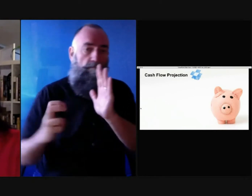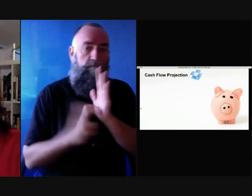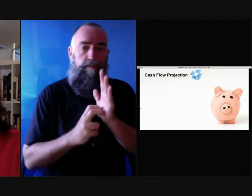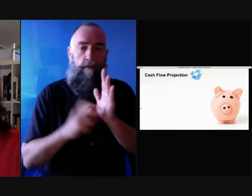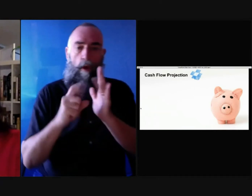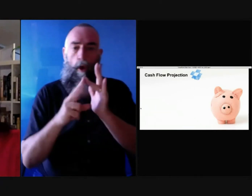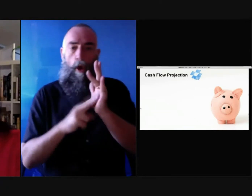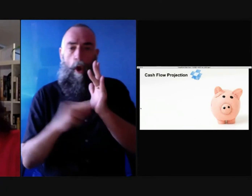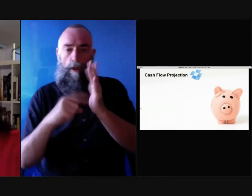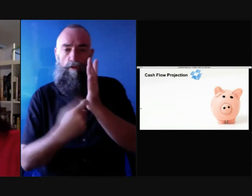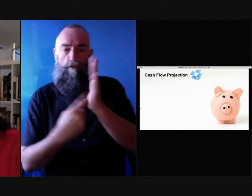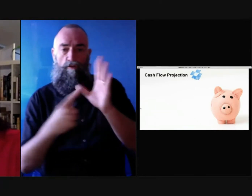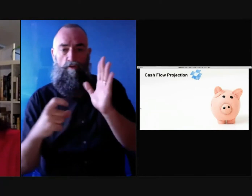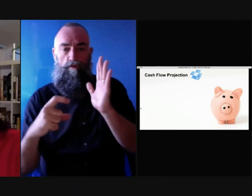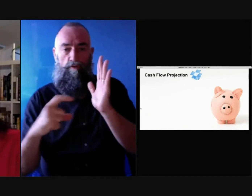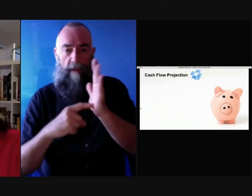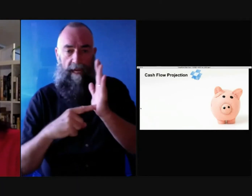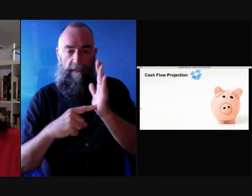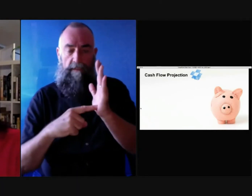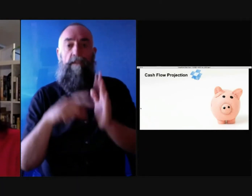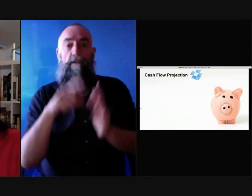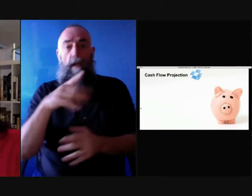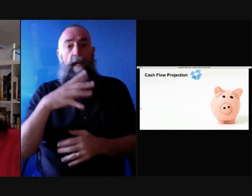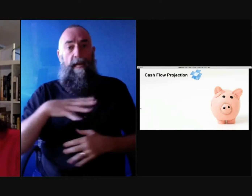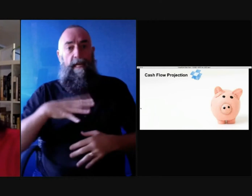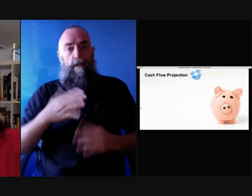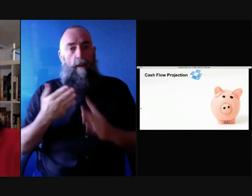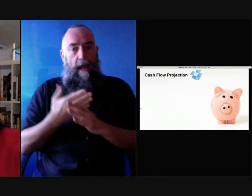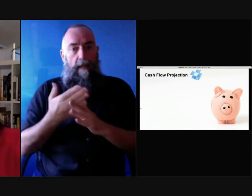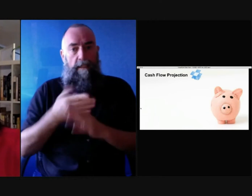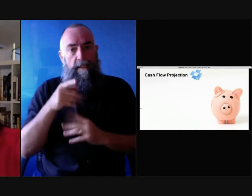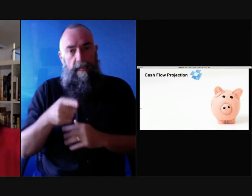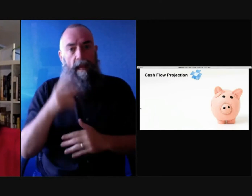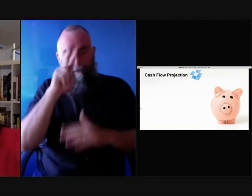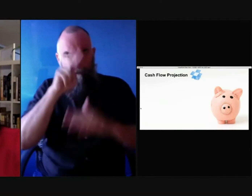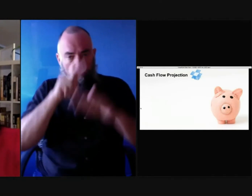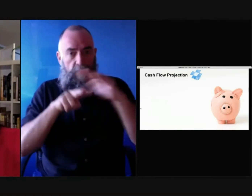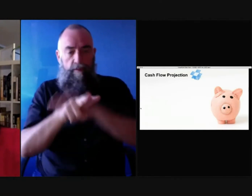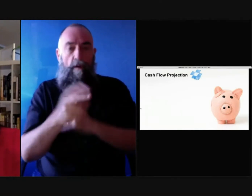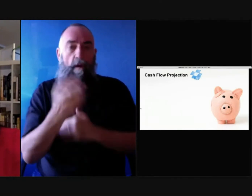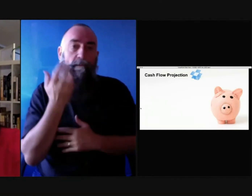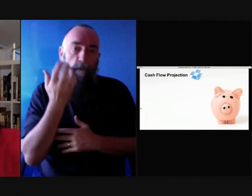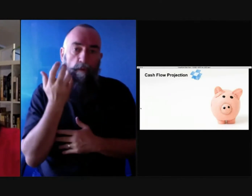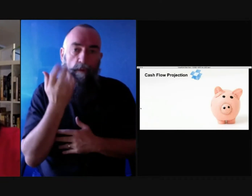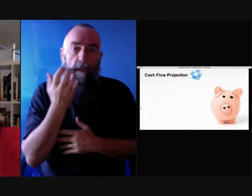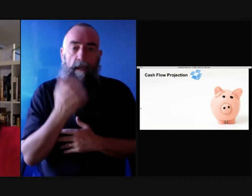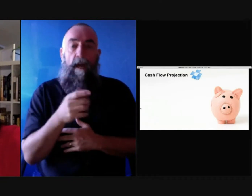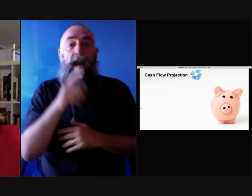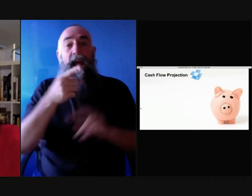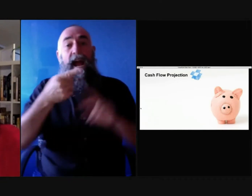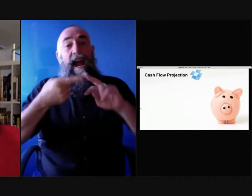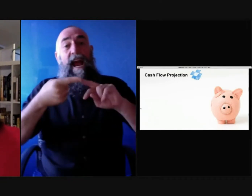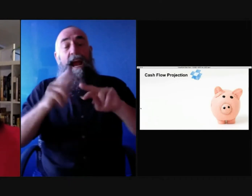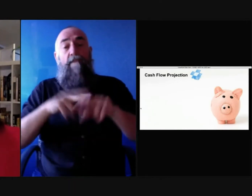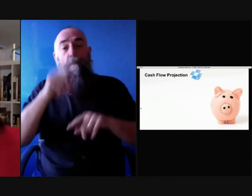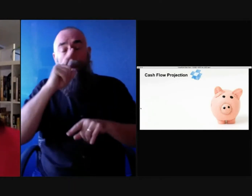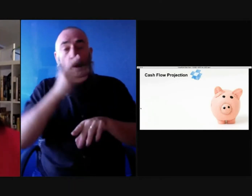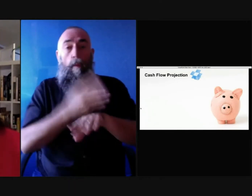income possible in the near future. That's particularly important for those of you who are working in